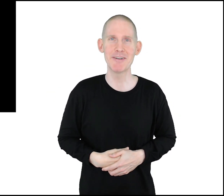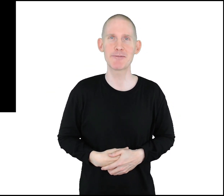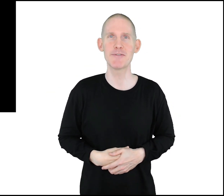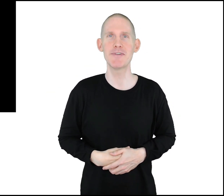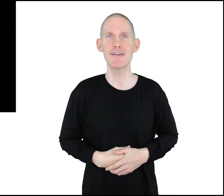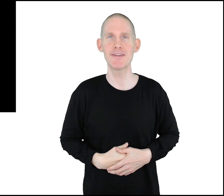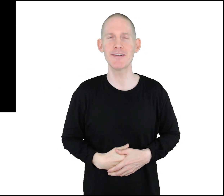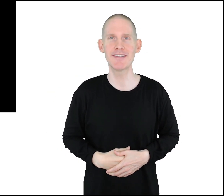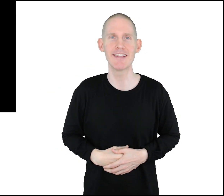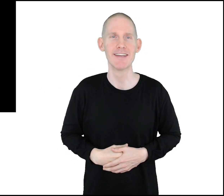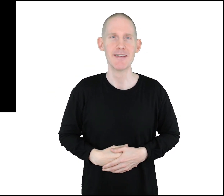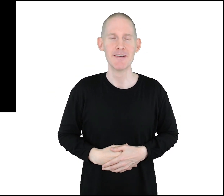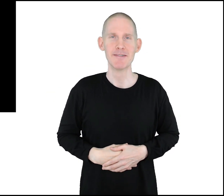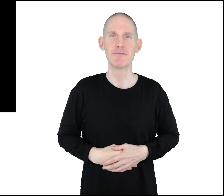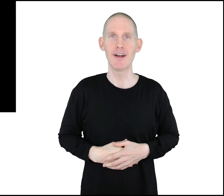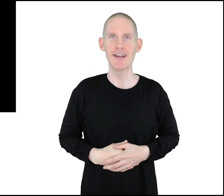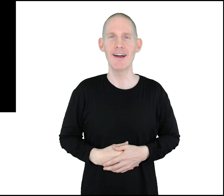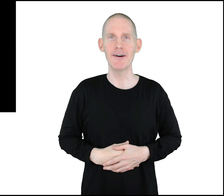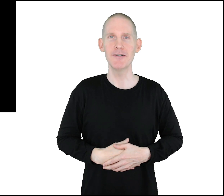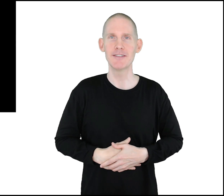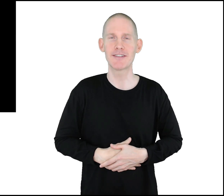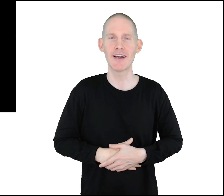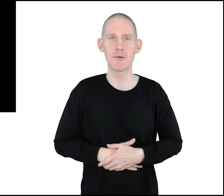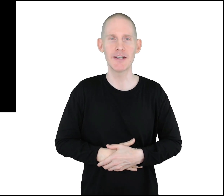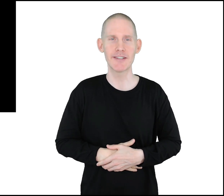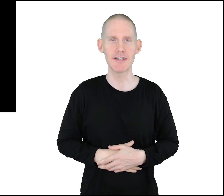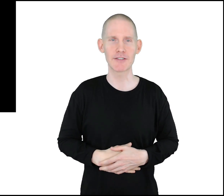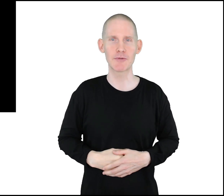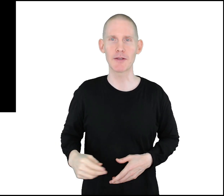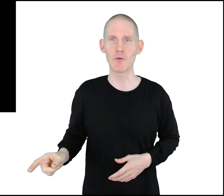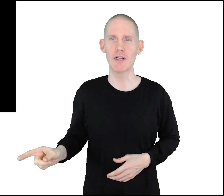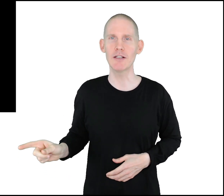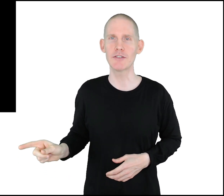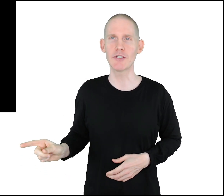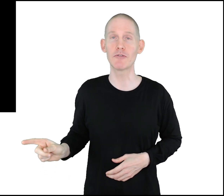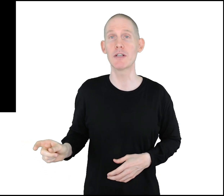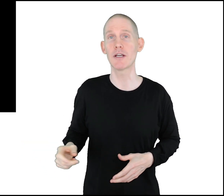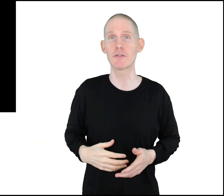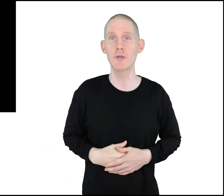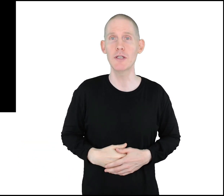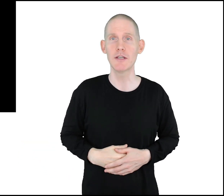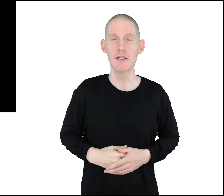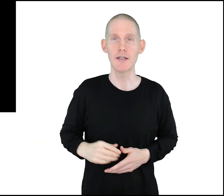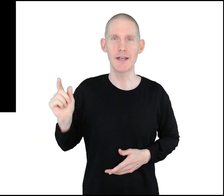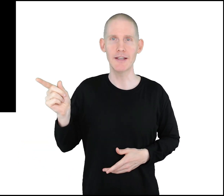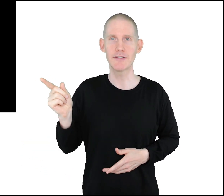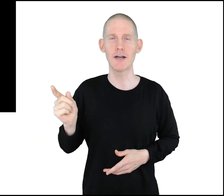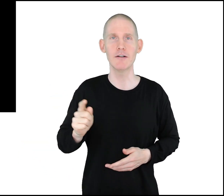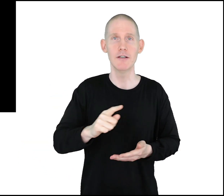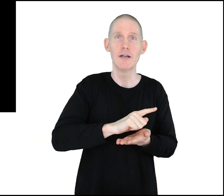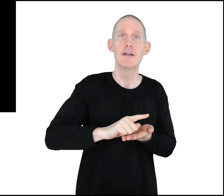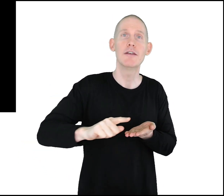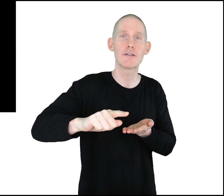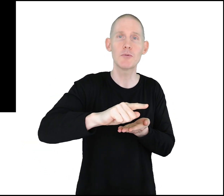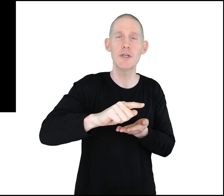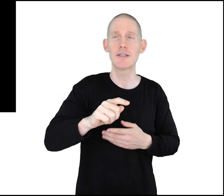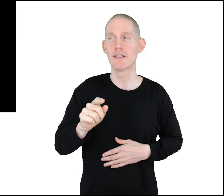must be very thirsty right now, and he's got to wait till next week. In English, he'll drink next week. In ASL, next week,